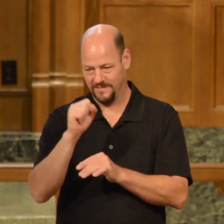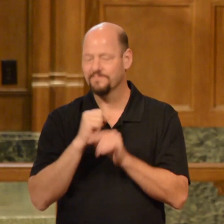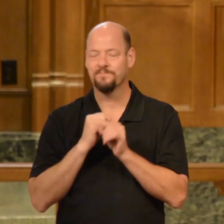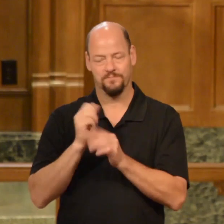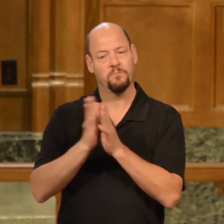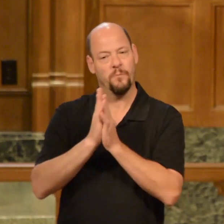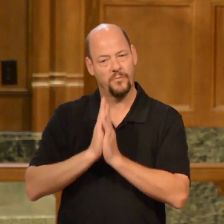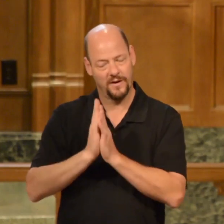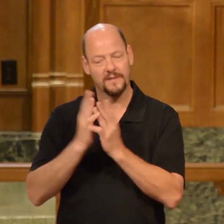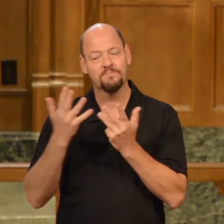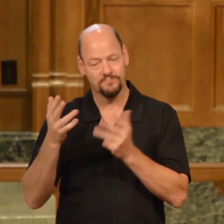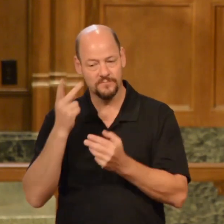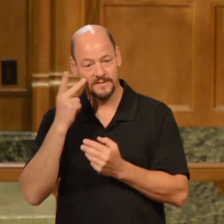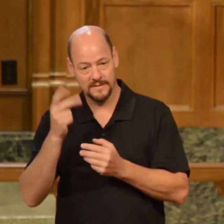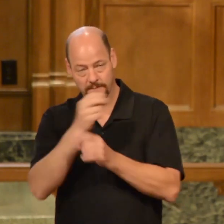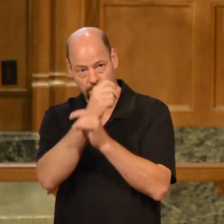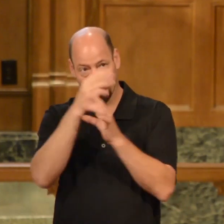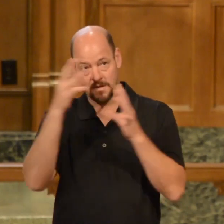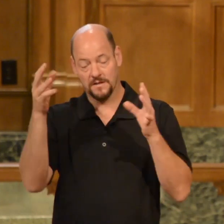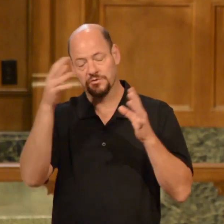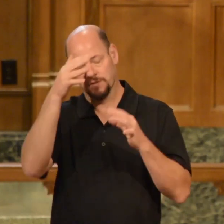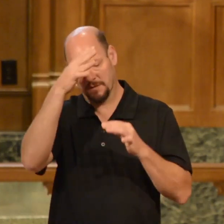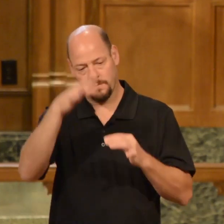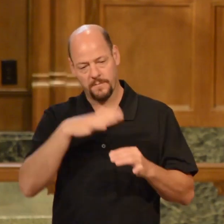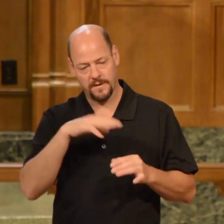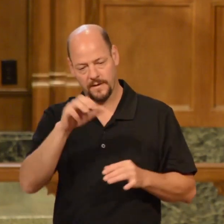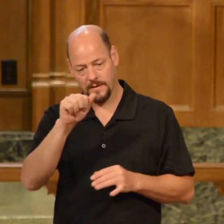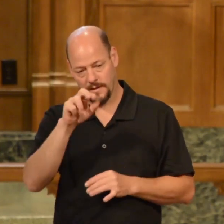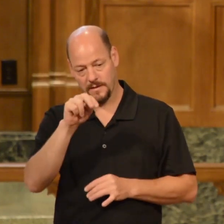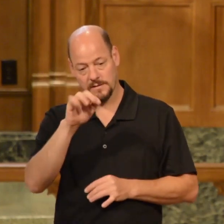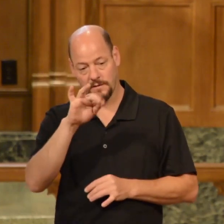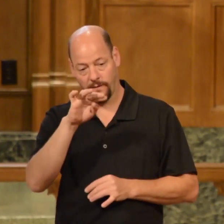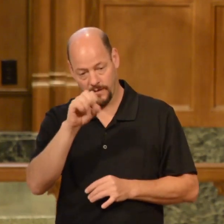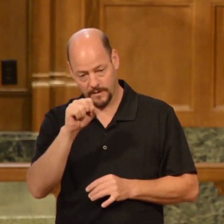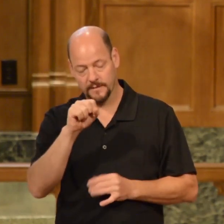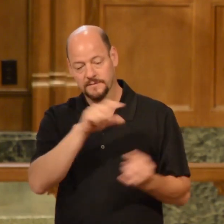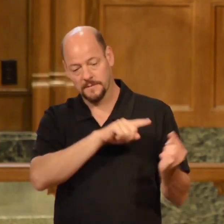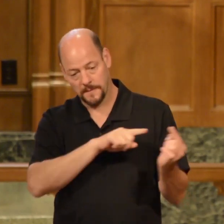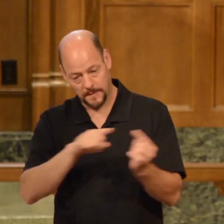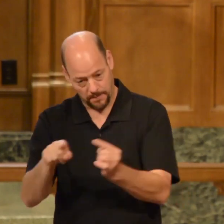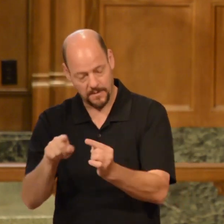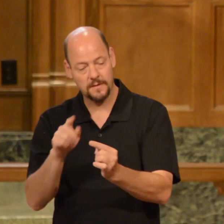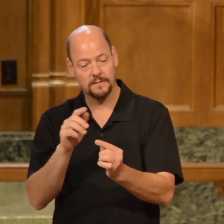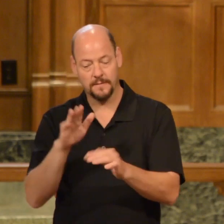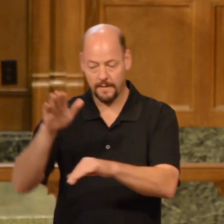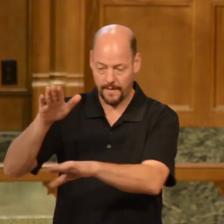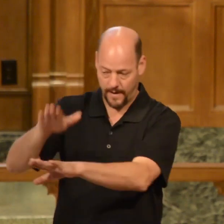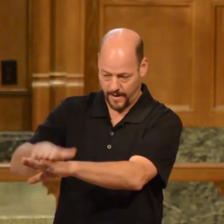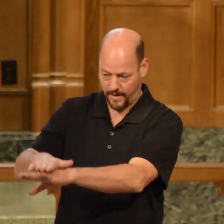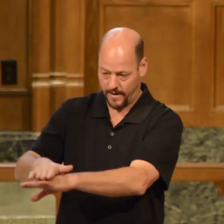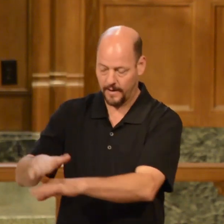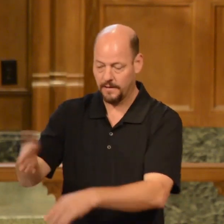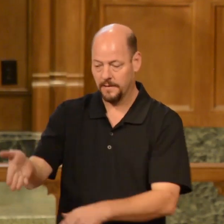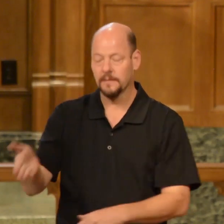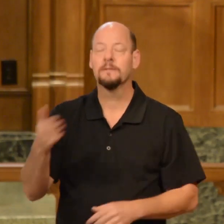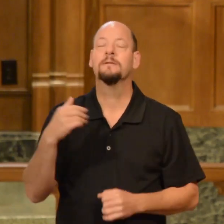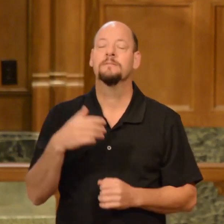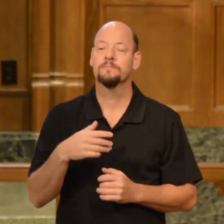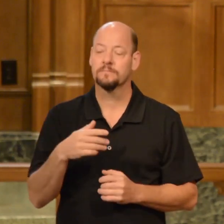man named Ananias coming and putting his hand on him so that he might receive his sight then Ananias